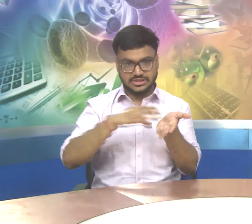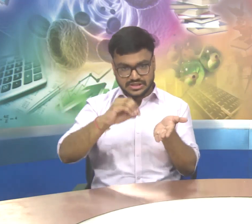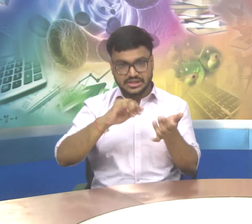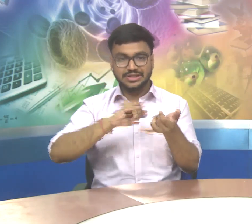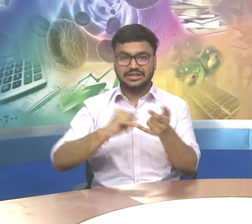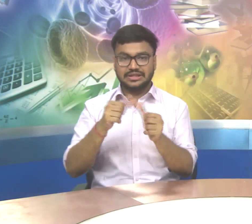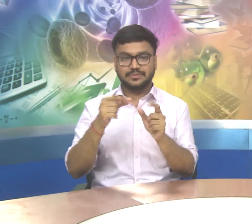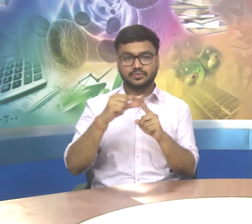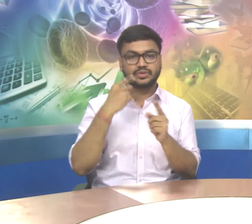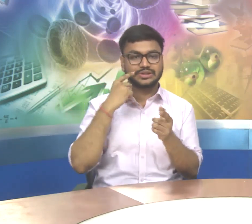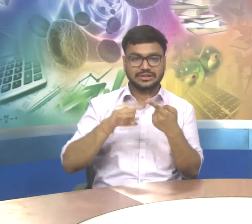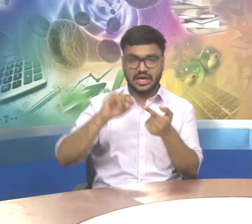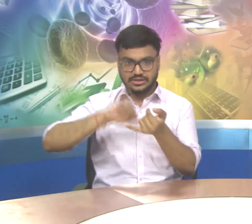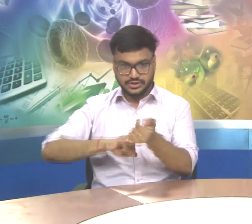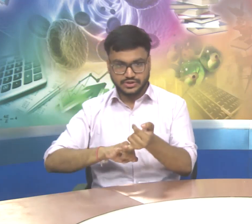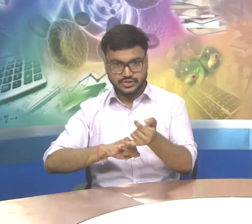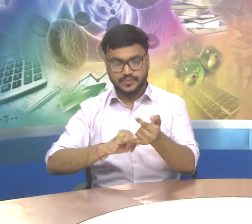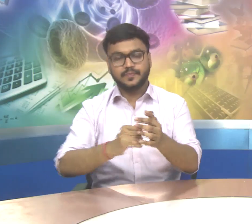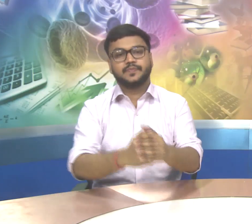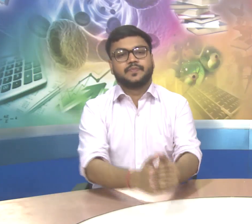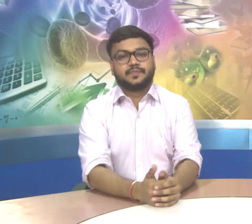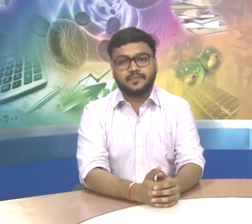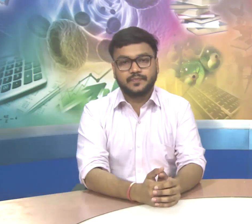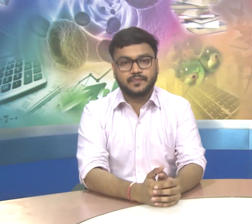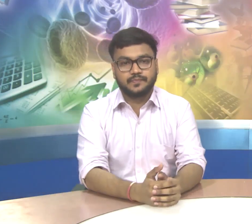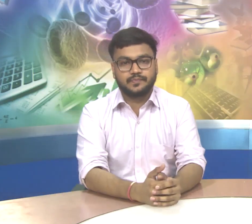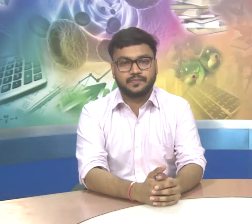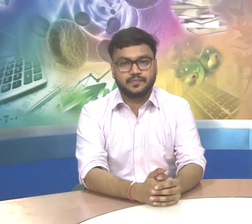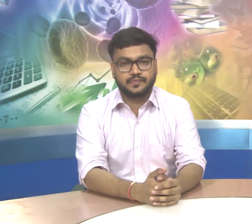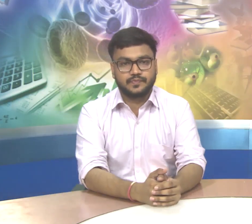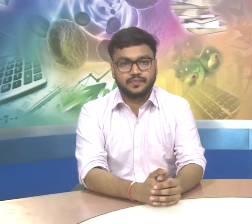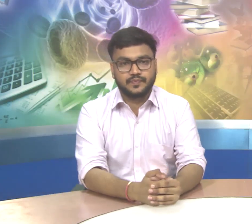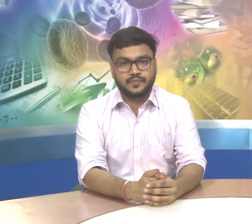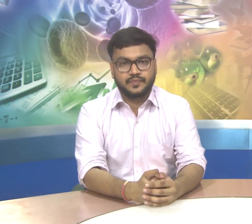world, they are all called Homo sapiens.